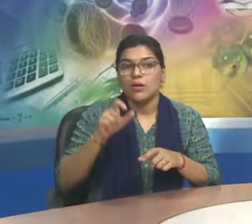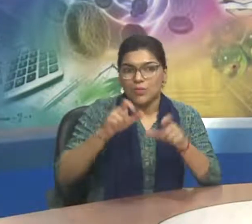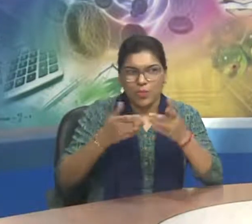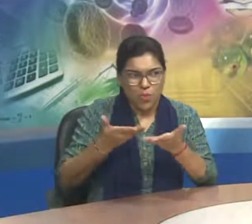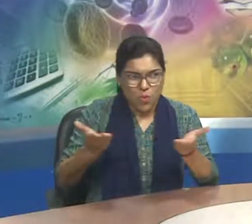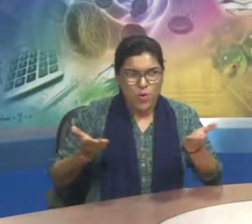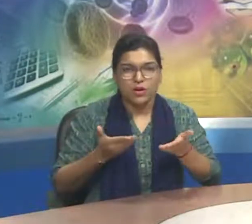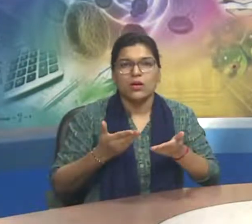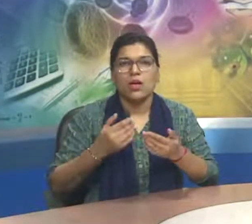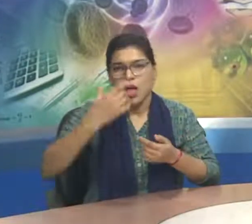name